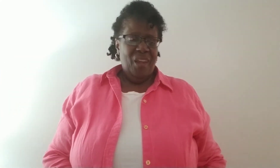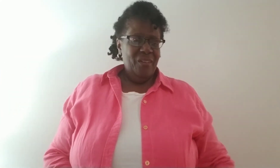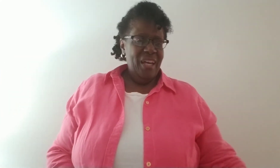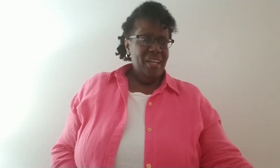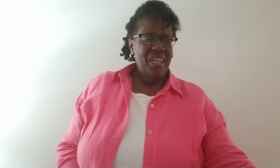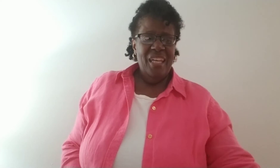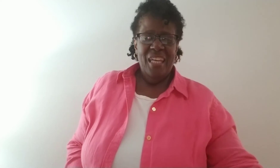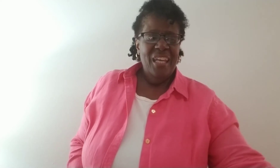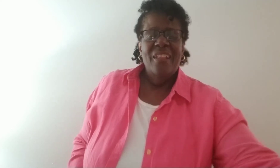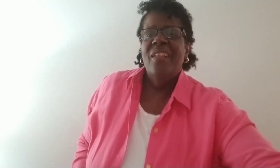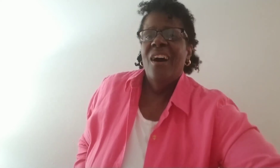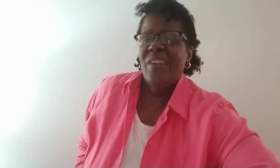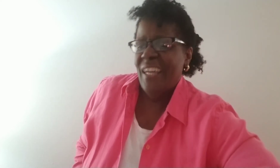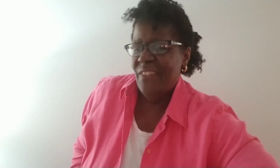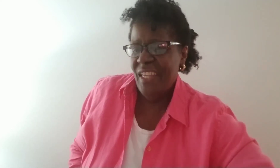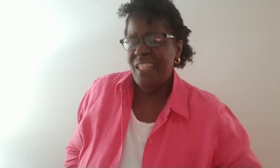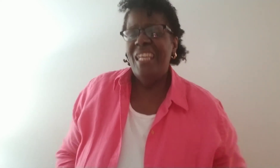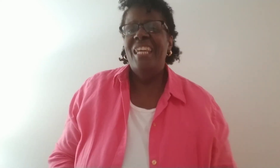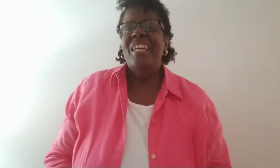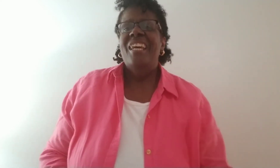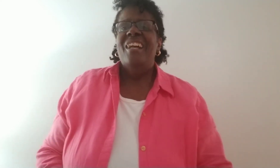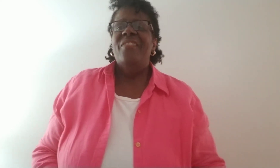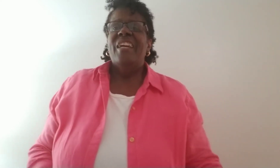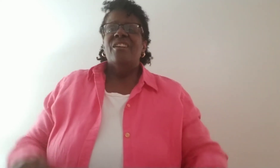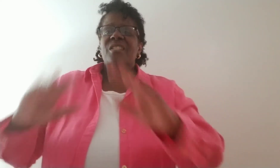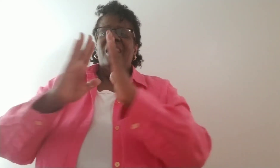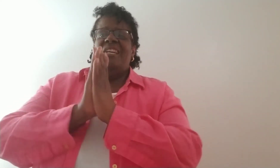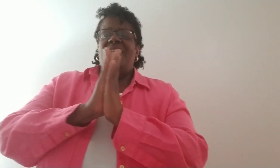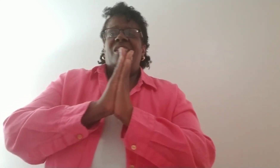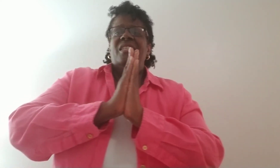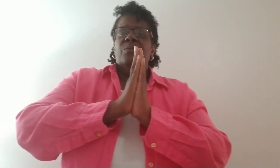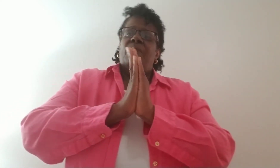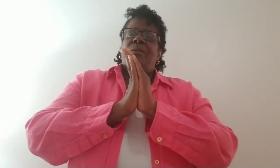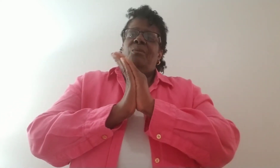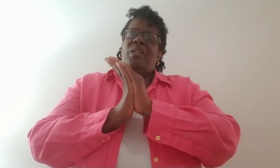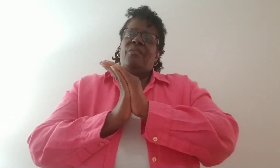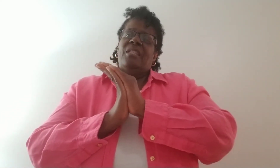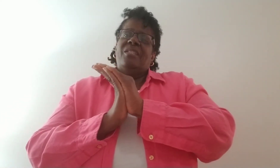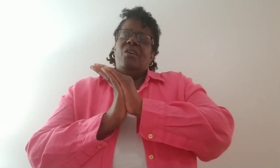Okay? Okay, then there's this one, whatever this is called.